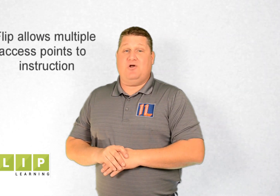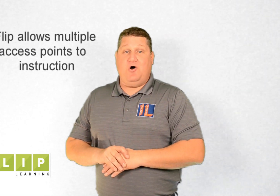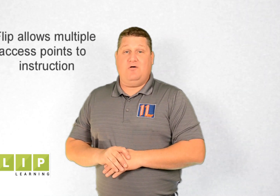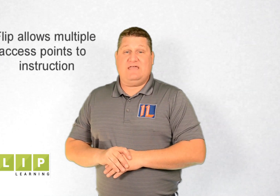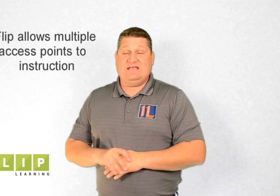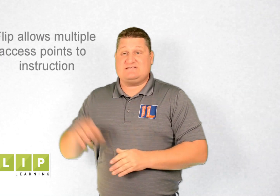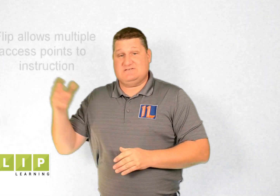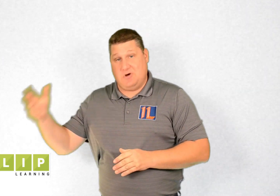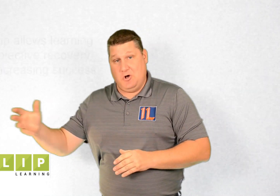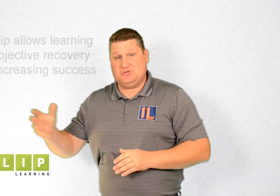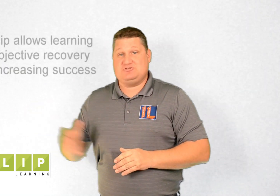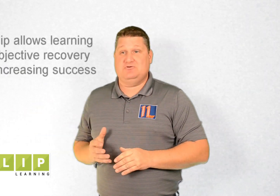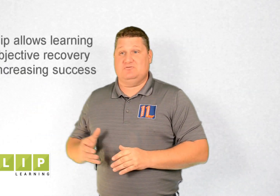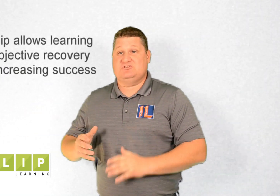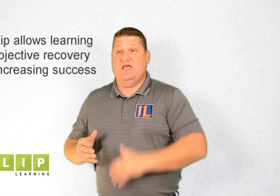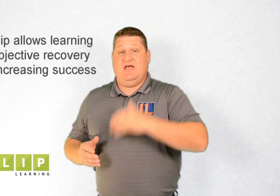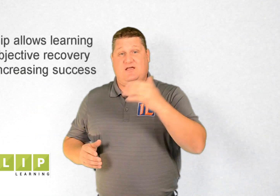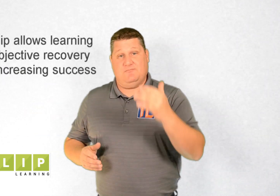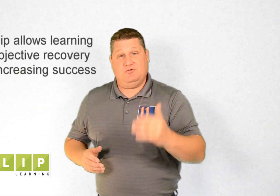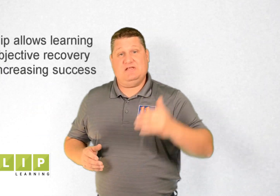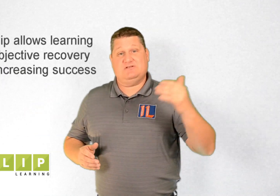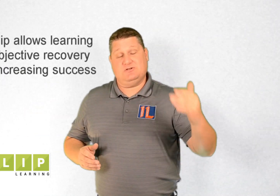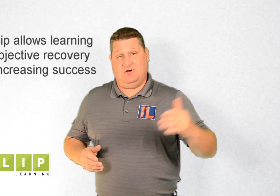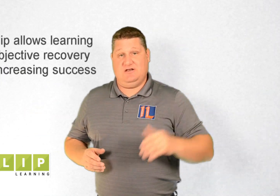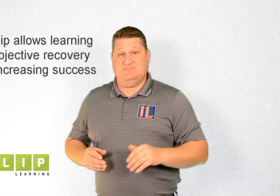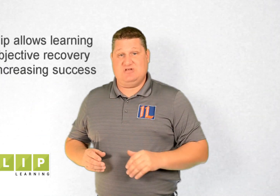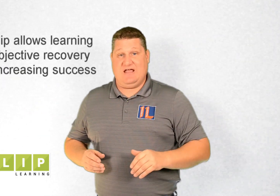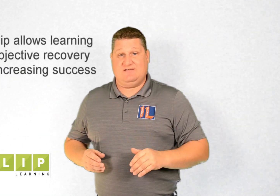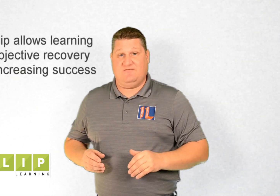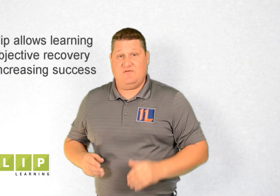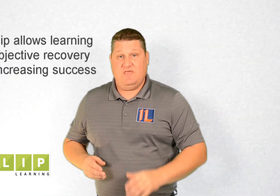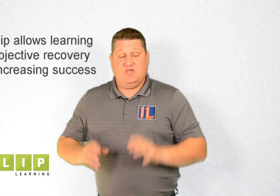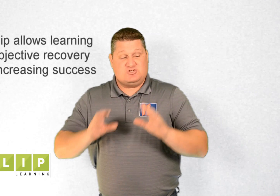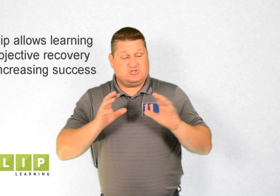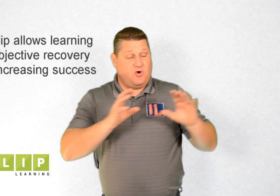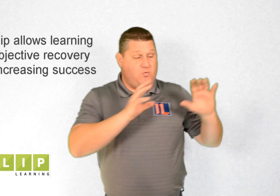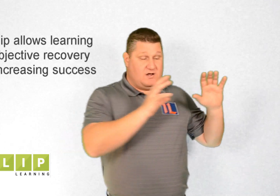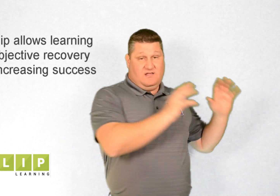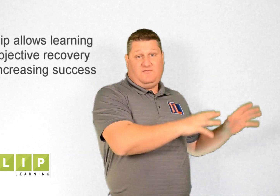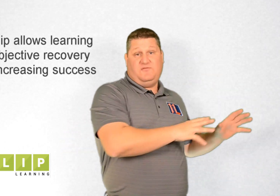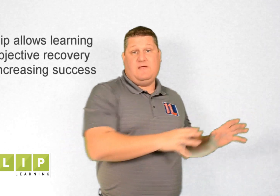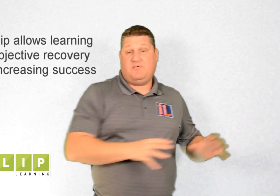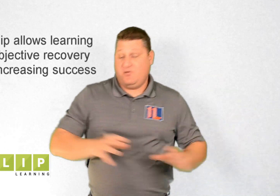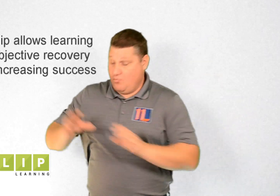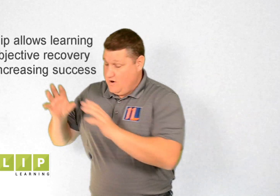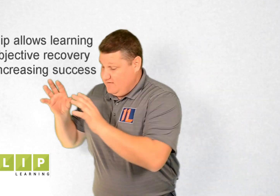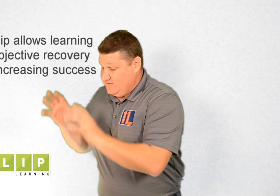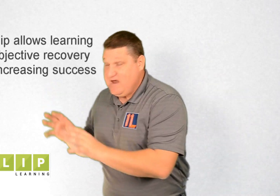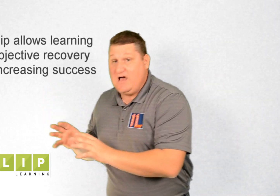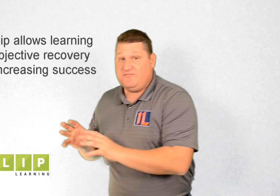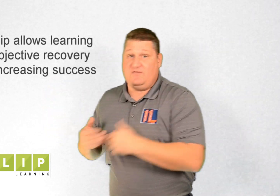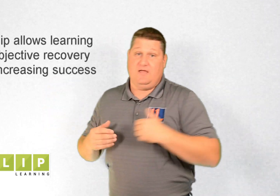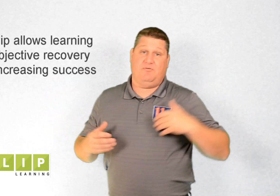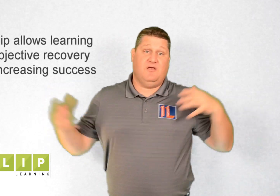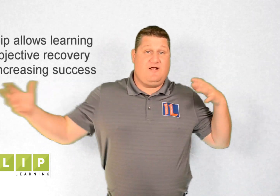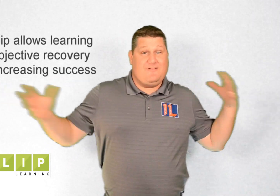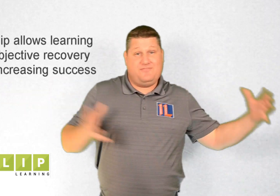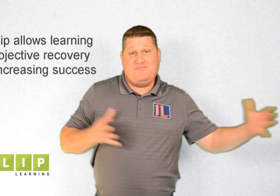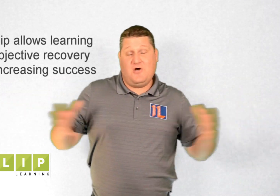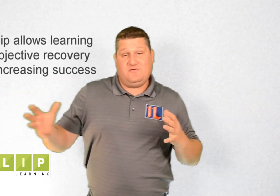all cases, all students complete the learning objective. So what is flip? What is not flip? Those